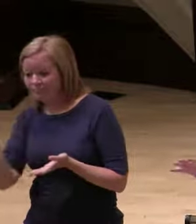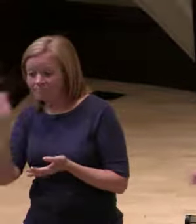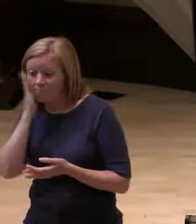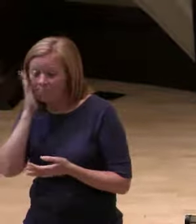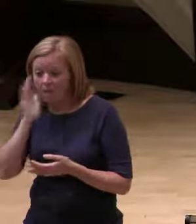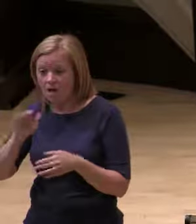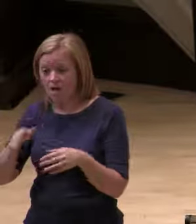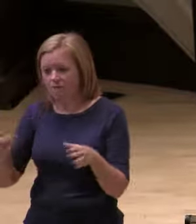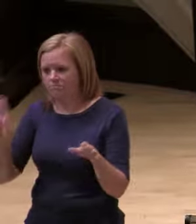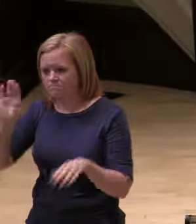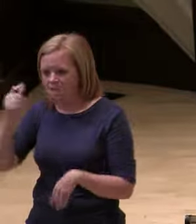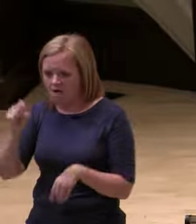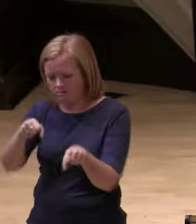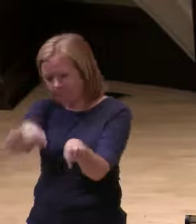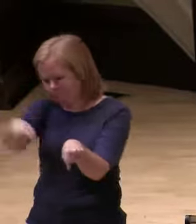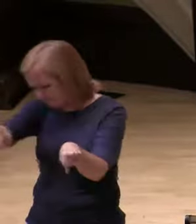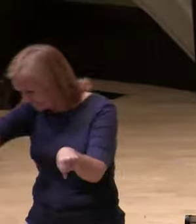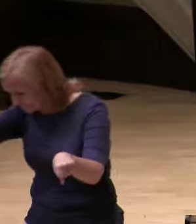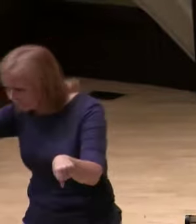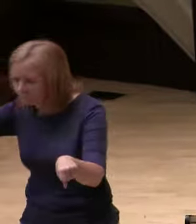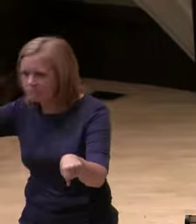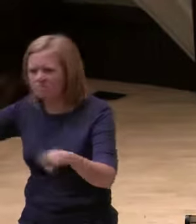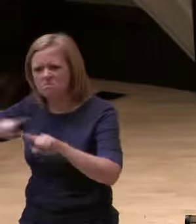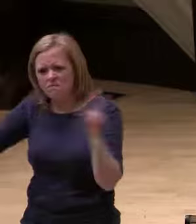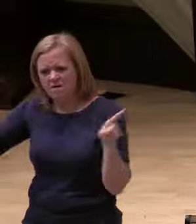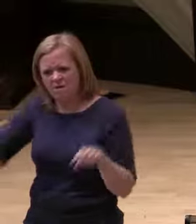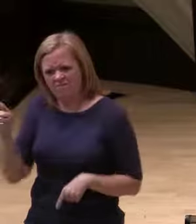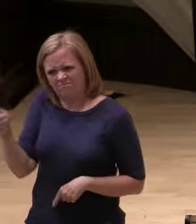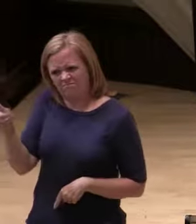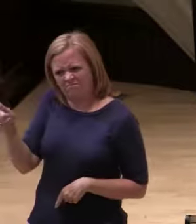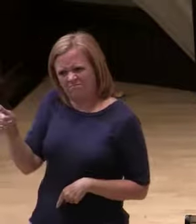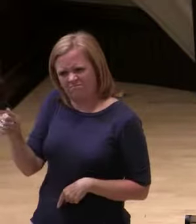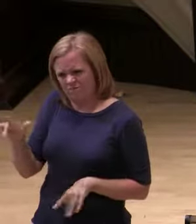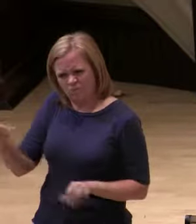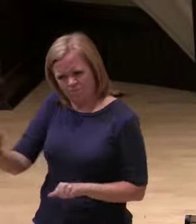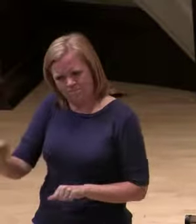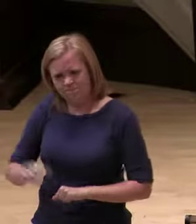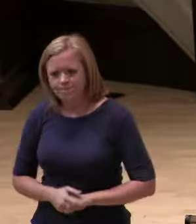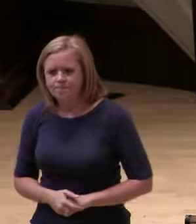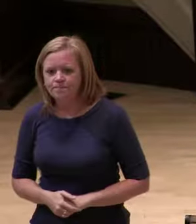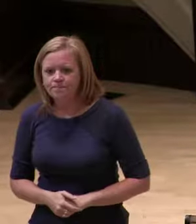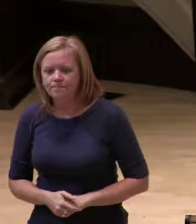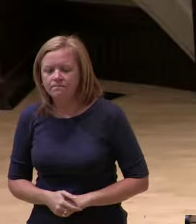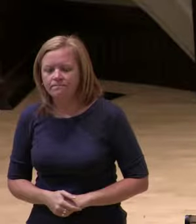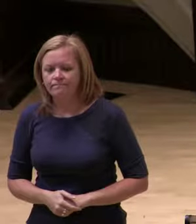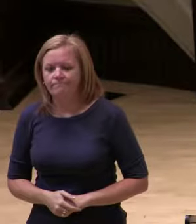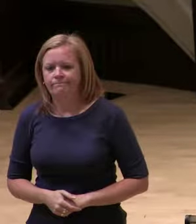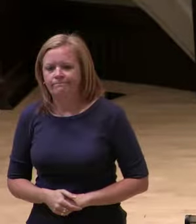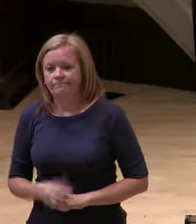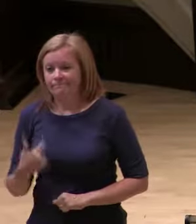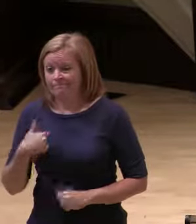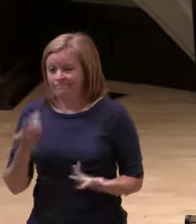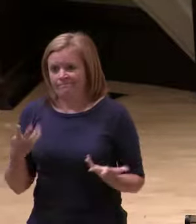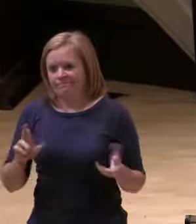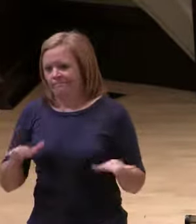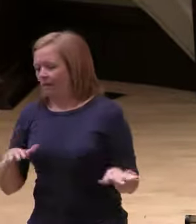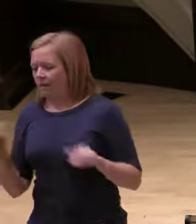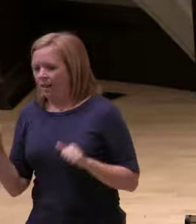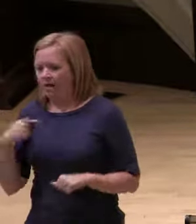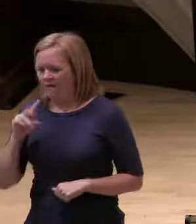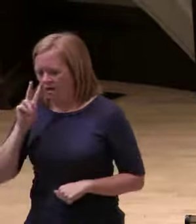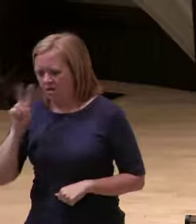his things packed up neatly, but he was nowhere to be found. Next, I was about ready to leave when I